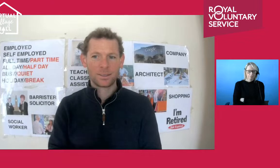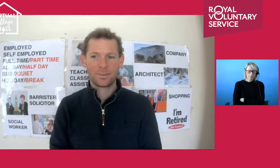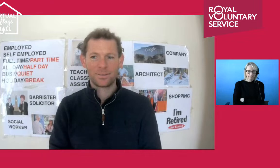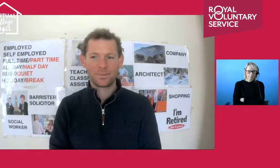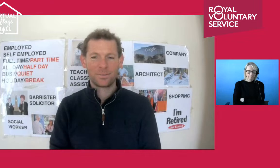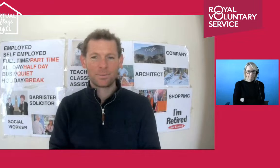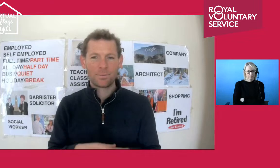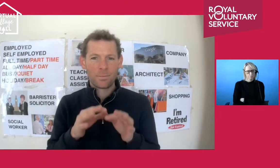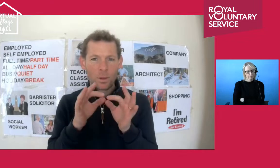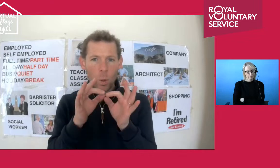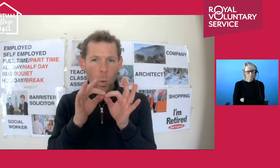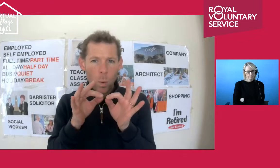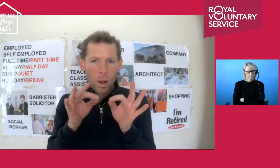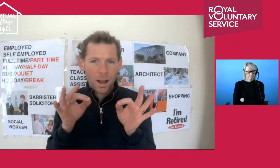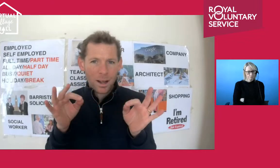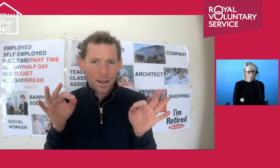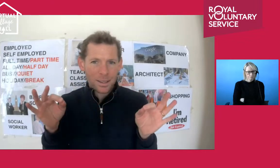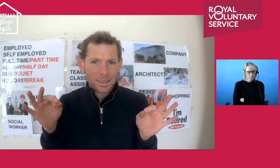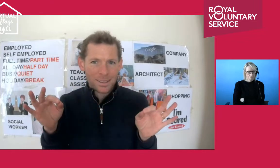Eleven.